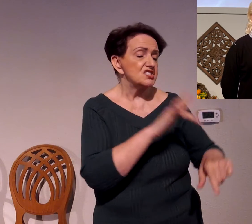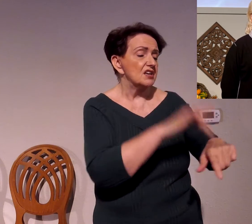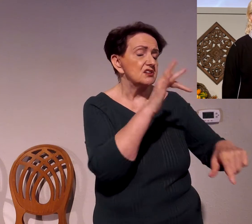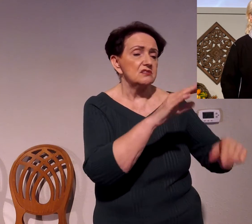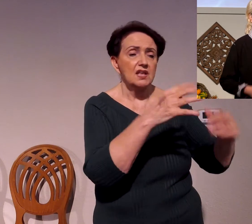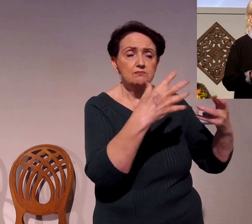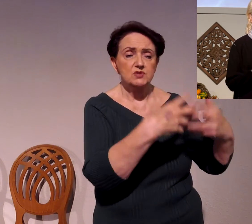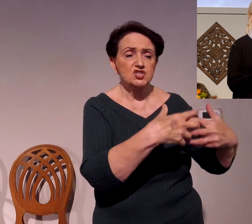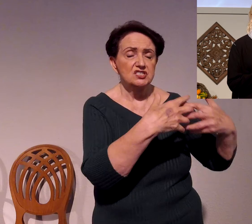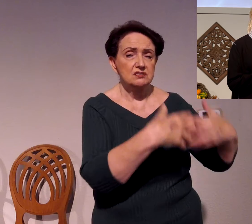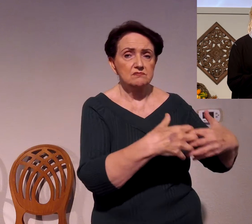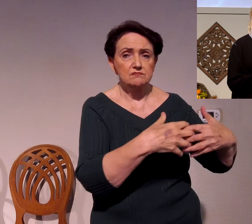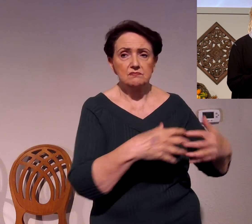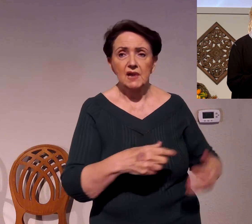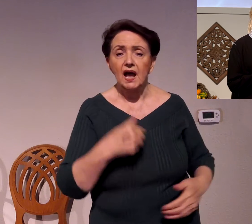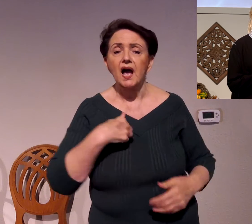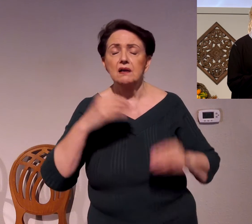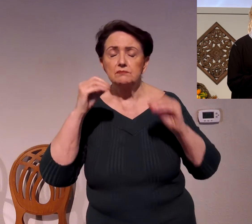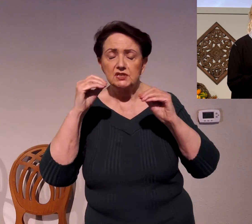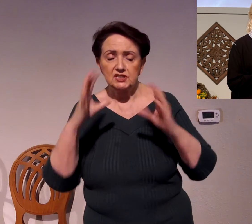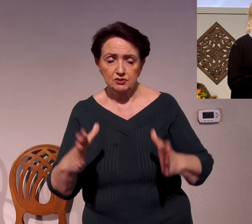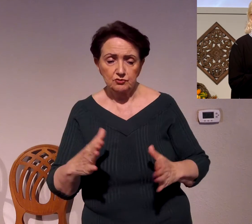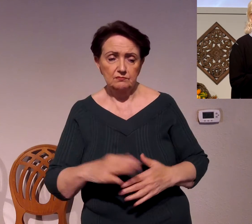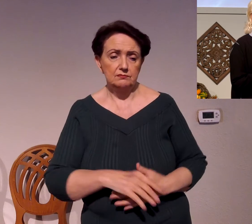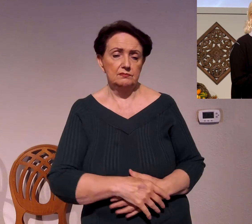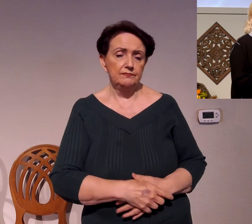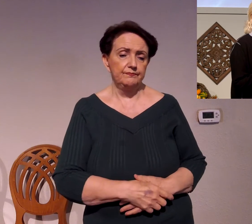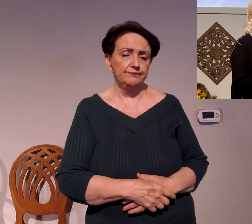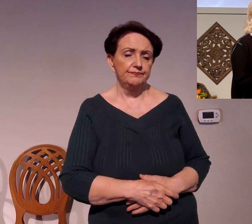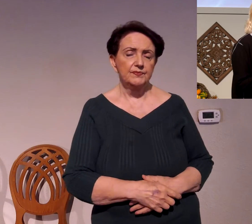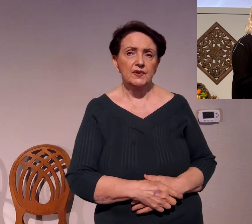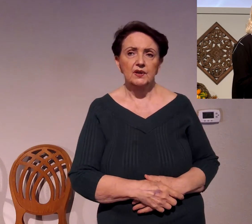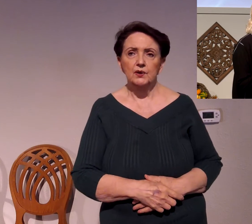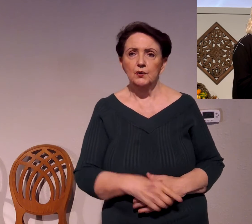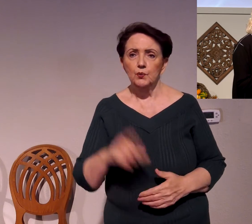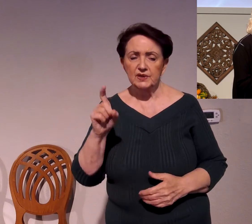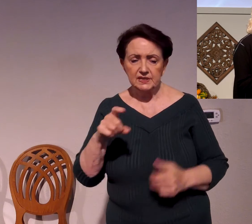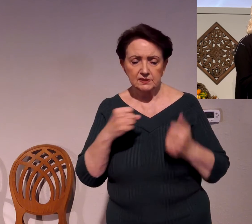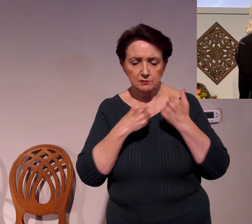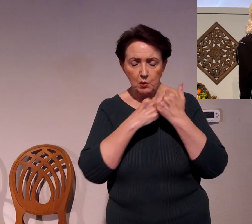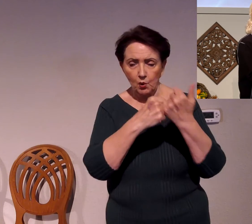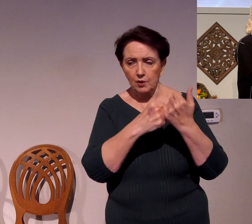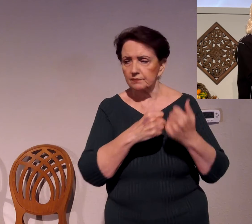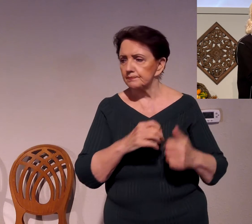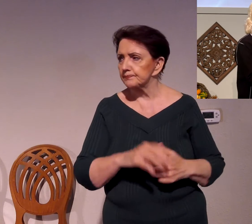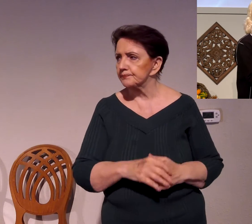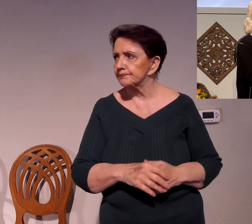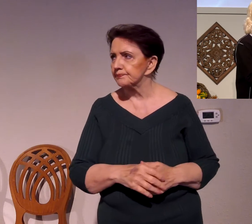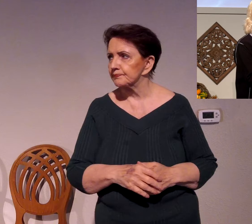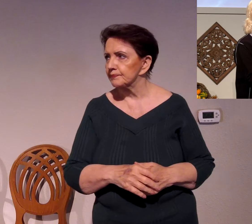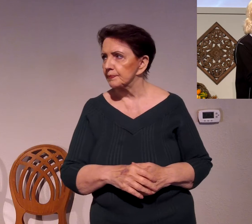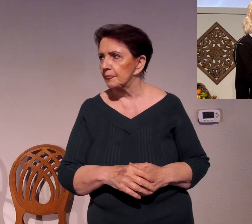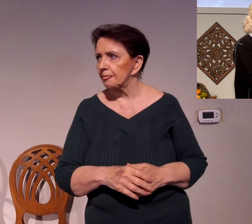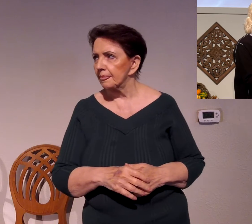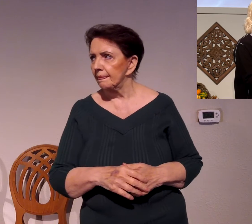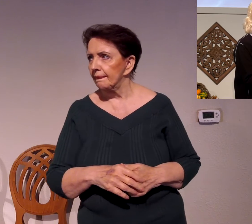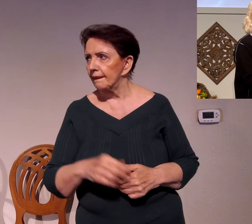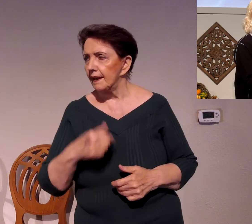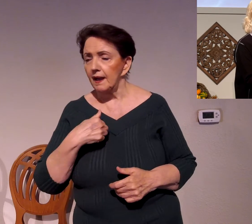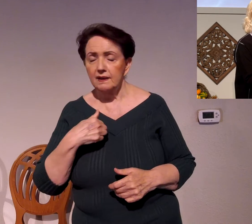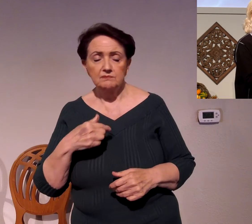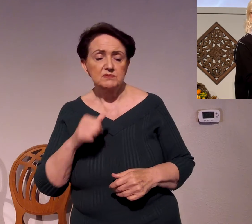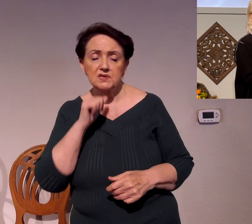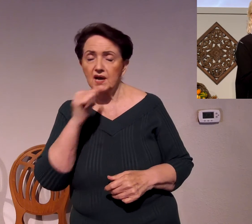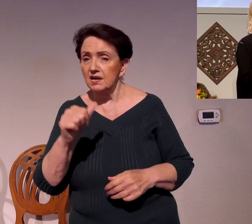I am the teacher. We have to have support, tech support. Somebody has to be there running the machine because I'm not doing